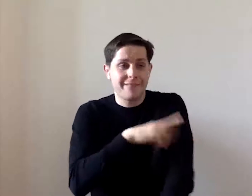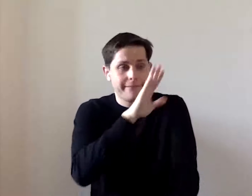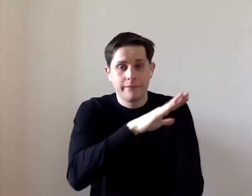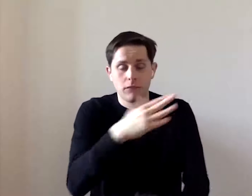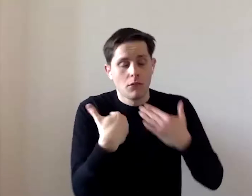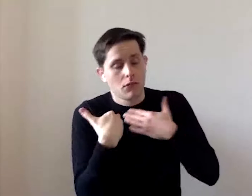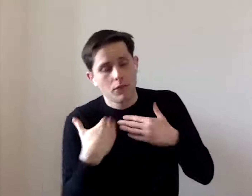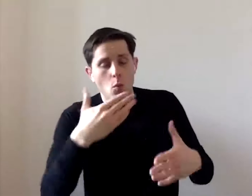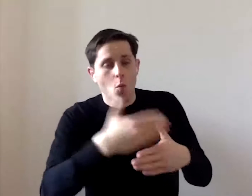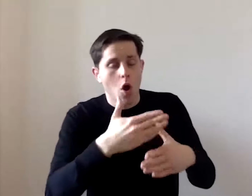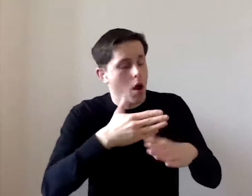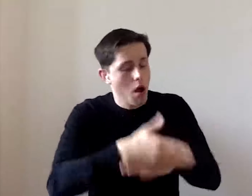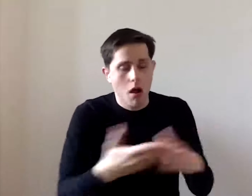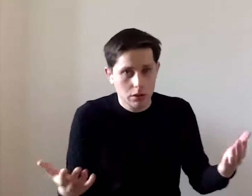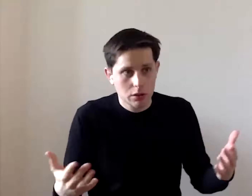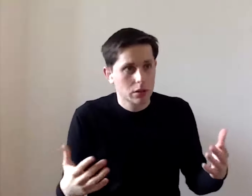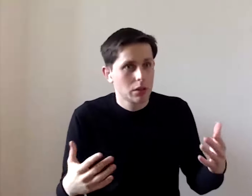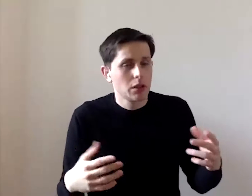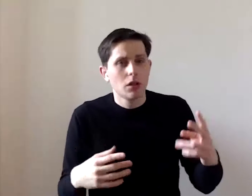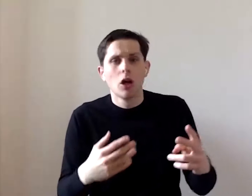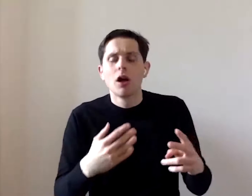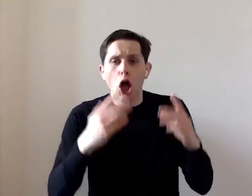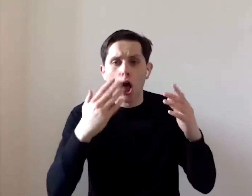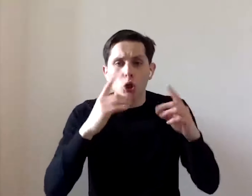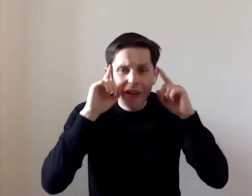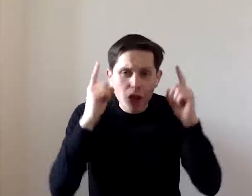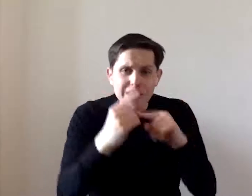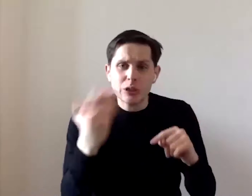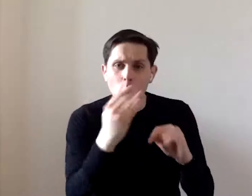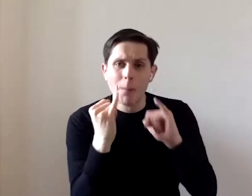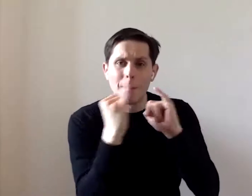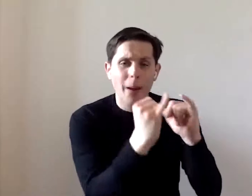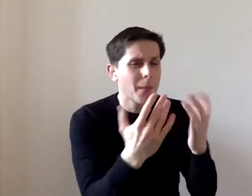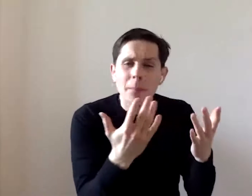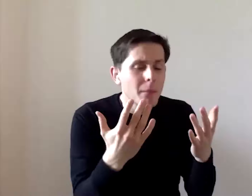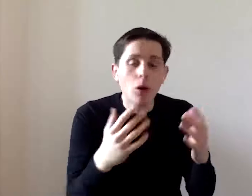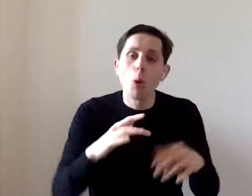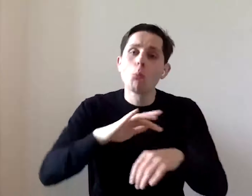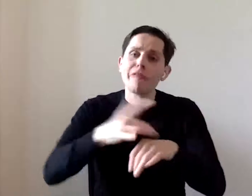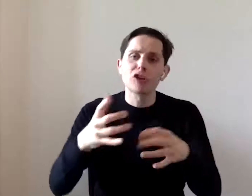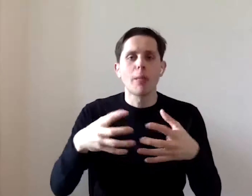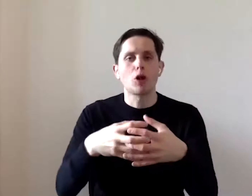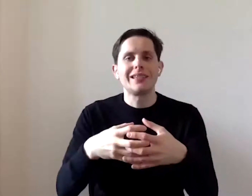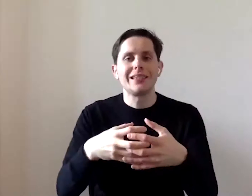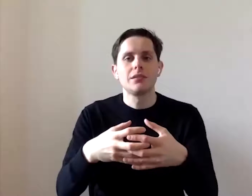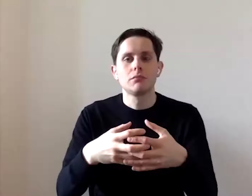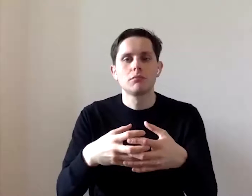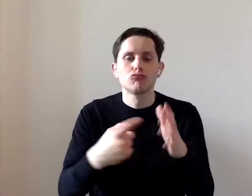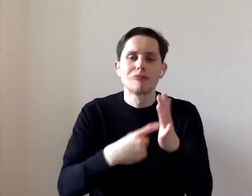being incredibly overworked, I don't think we can say, oh, well, it's up to the schools. No, like, you know, if we've got a professional body, like,